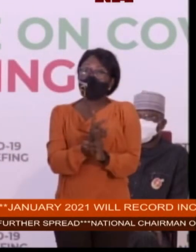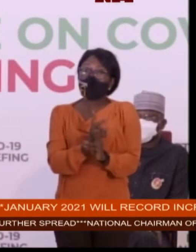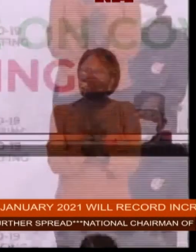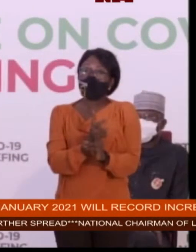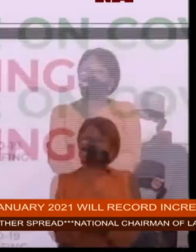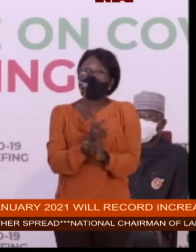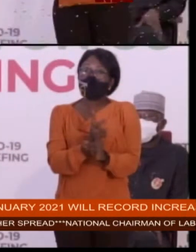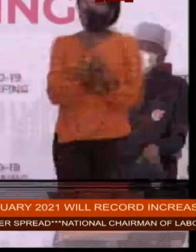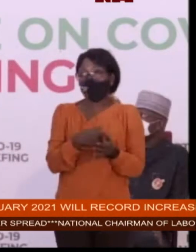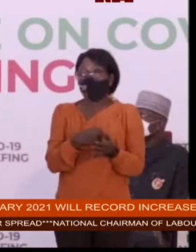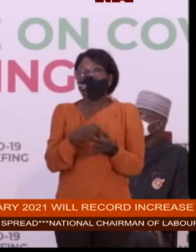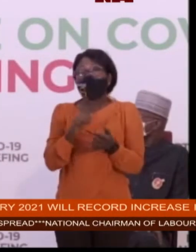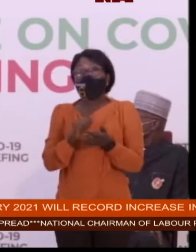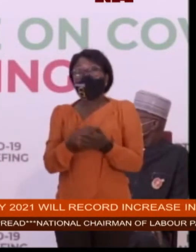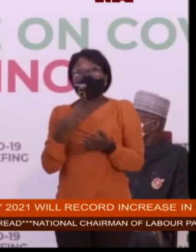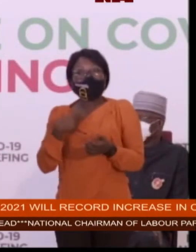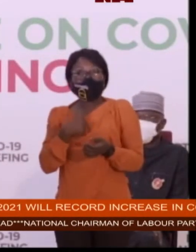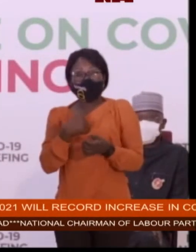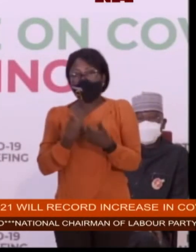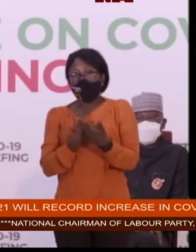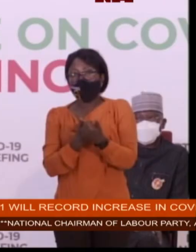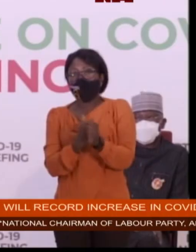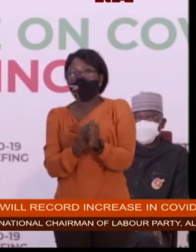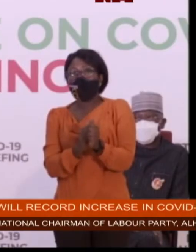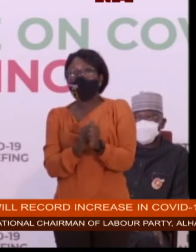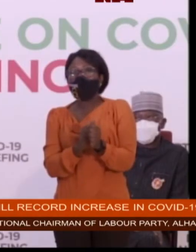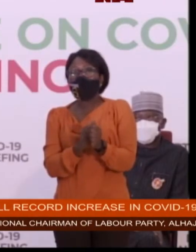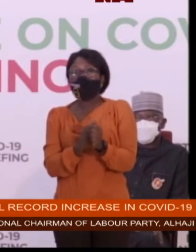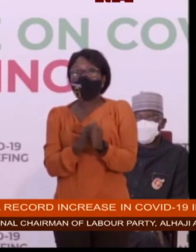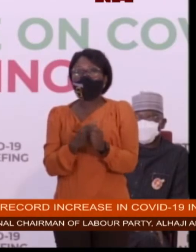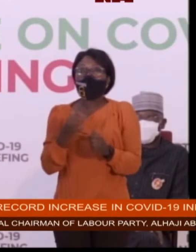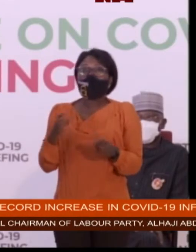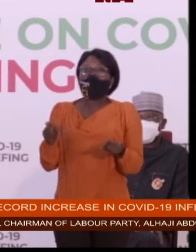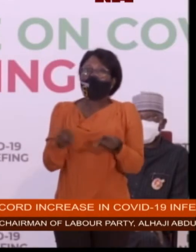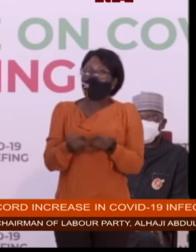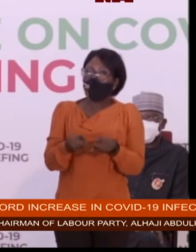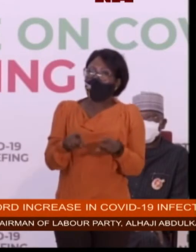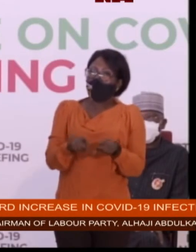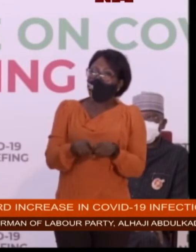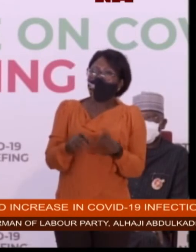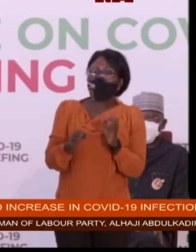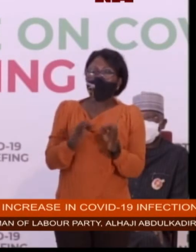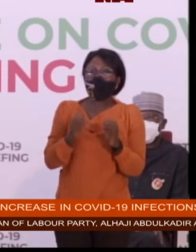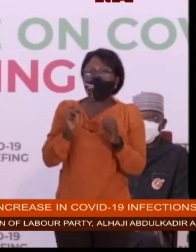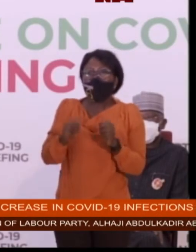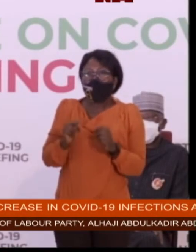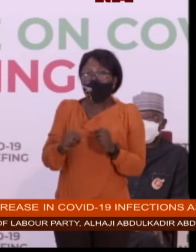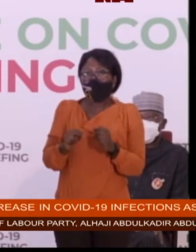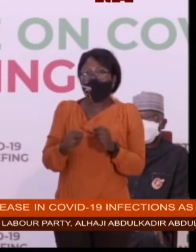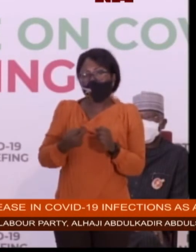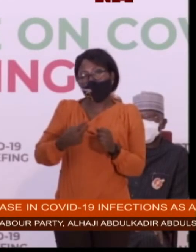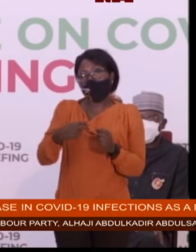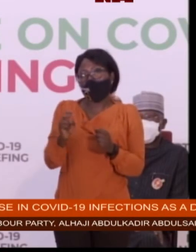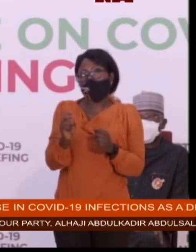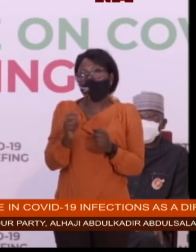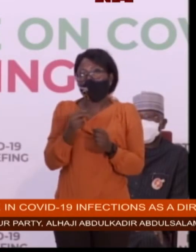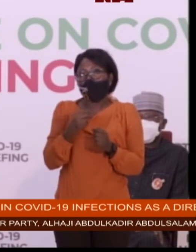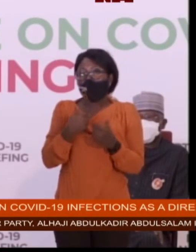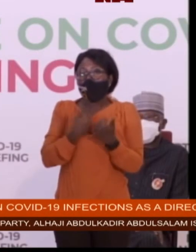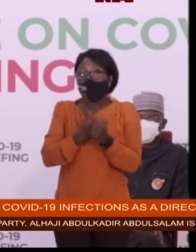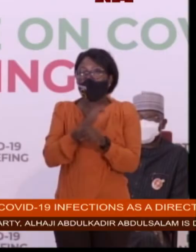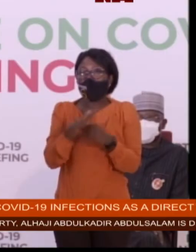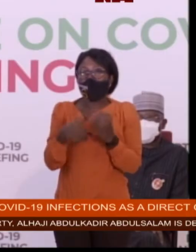wannan a isar mada al'umman da suke hawa wannan yanar gizo suna mu'amala taro